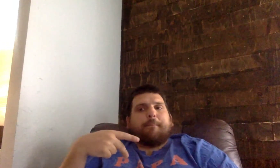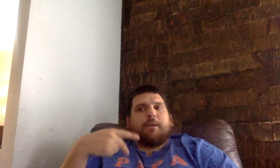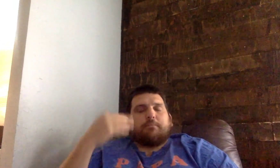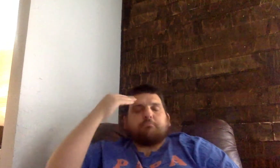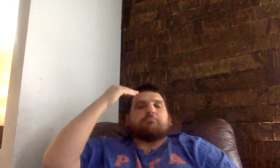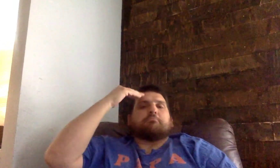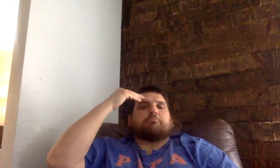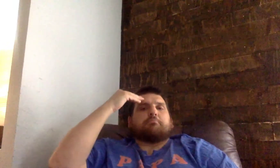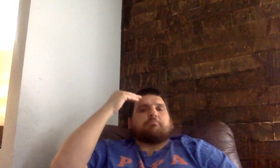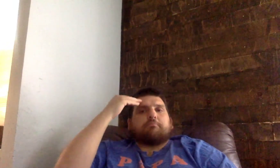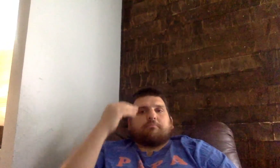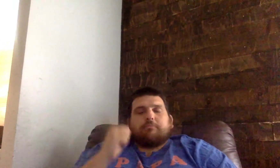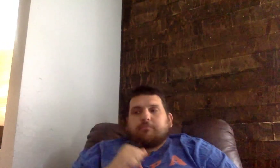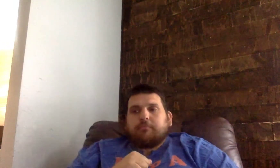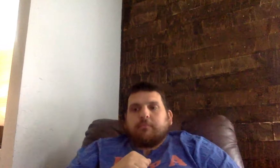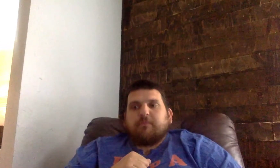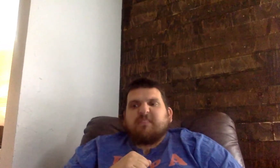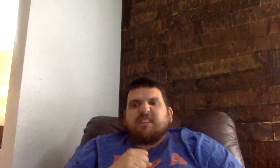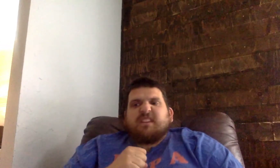And that's how I wake up.